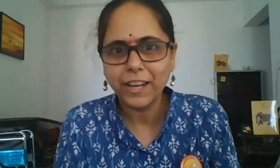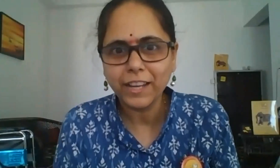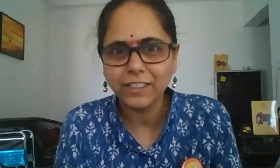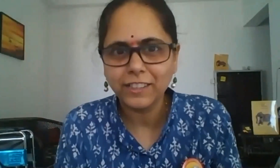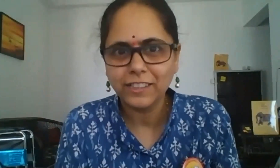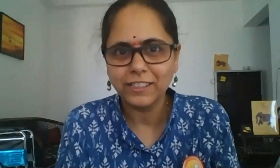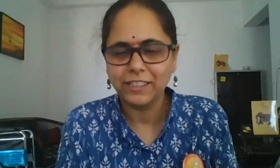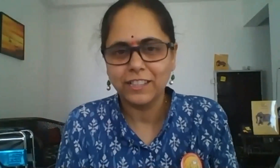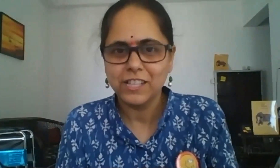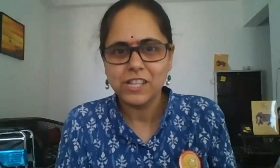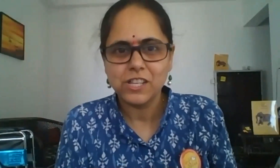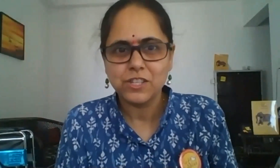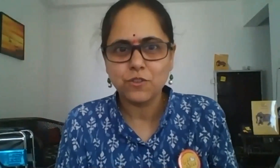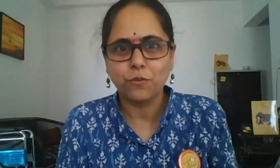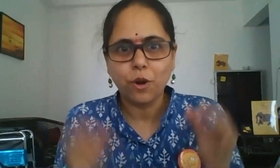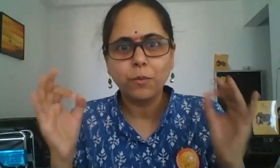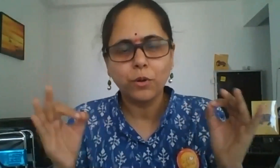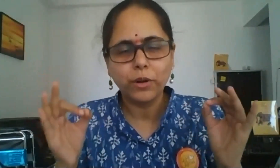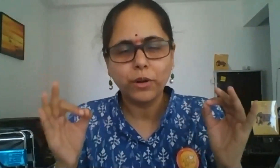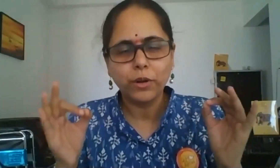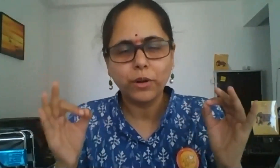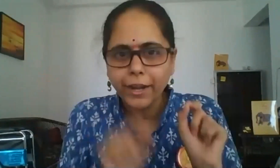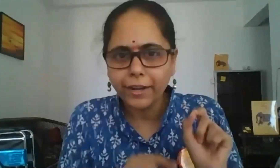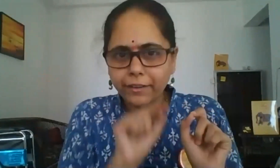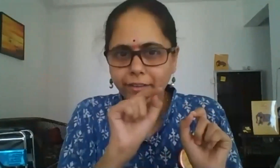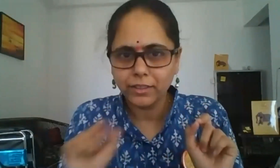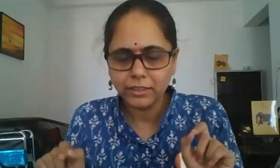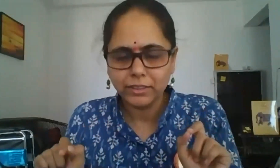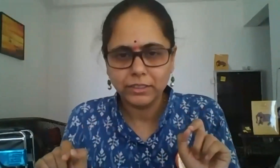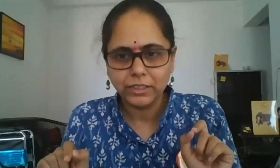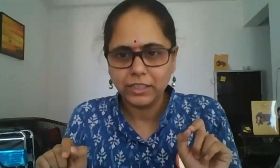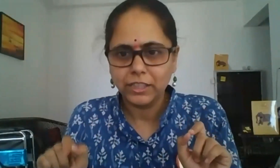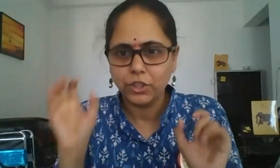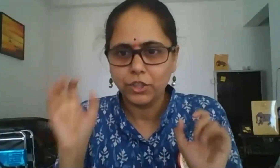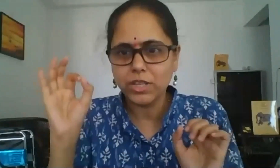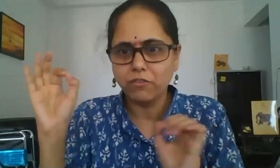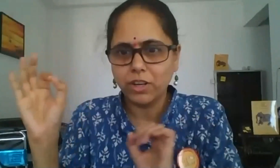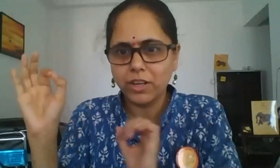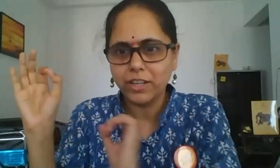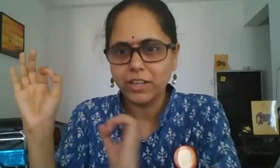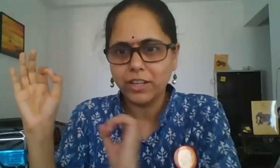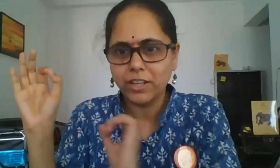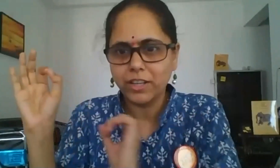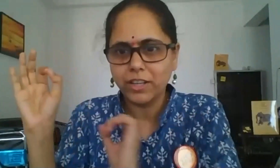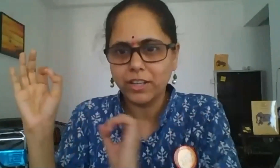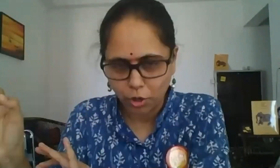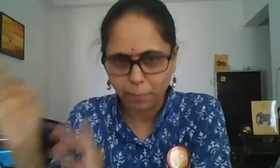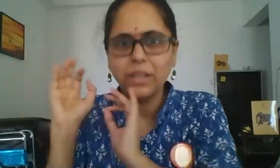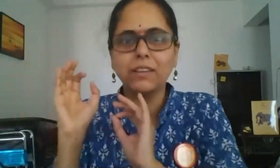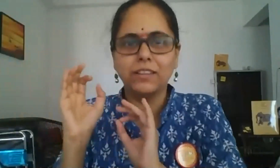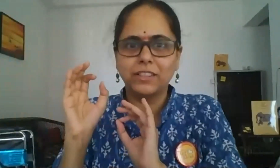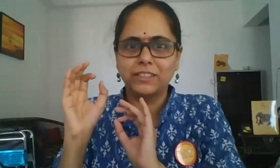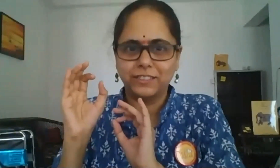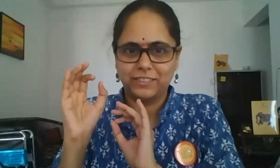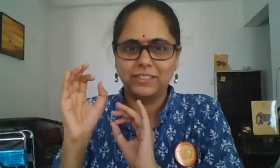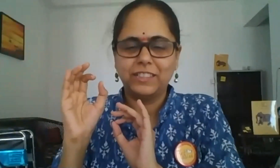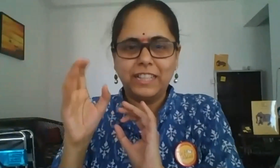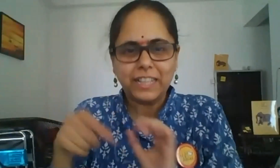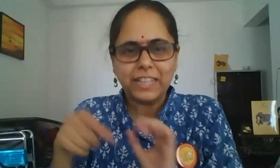Correct? So from today, avoid using word normal.